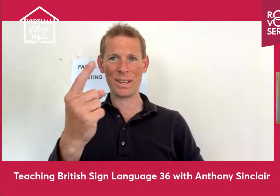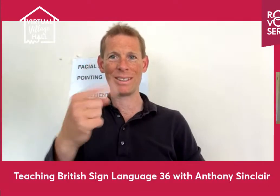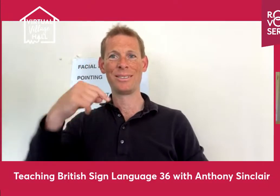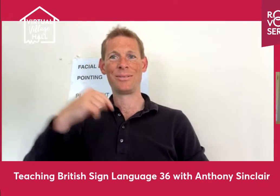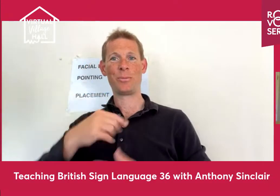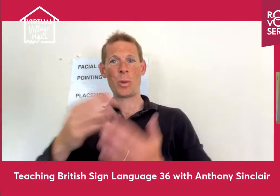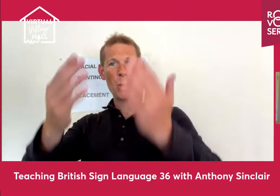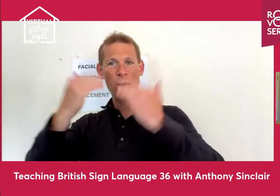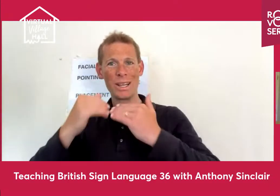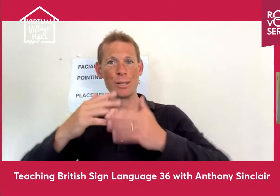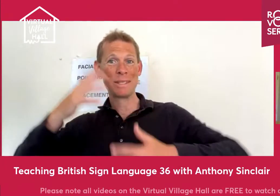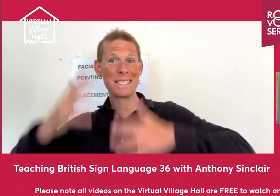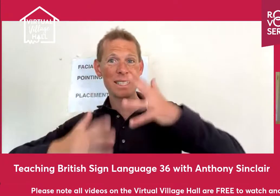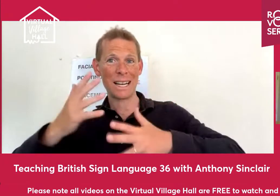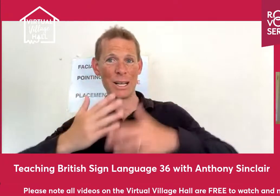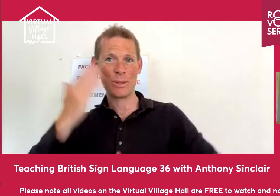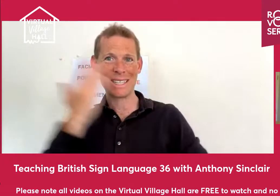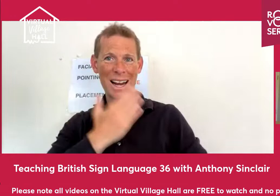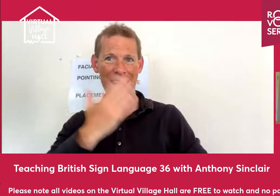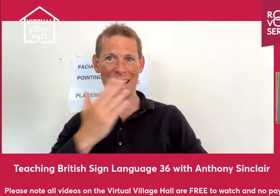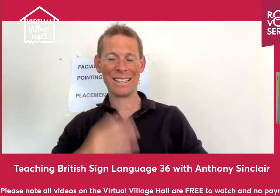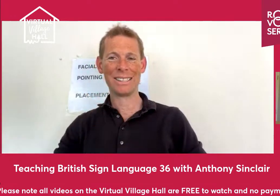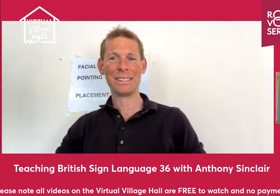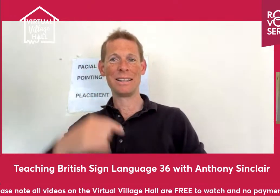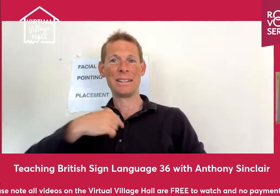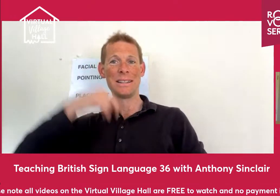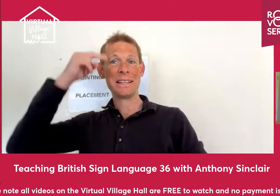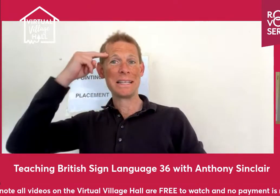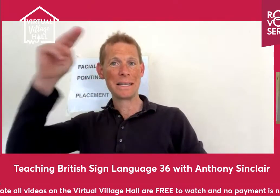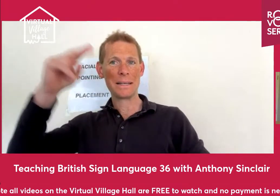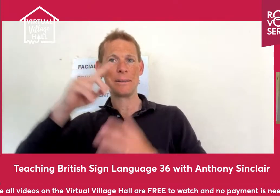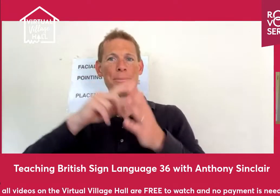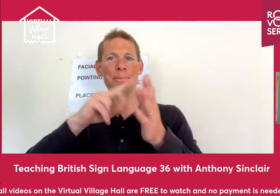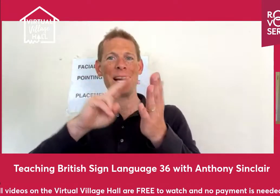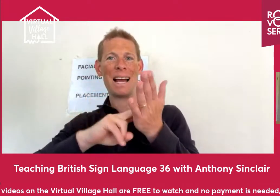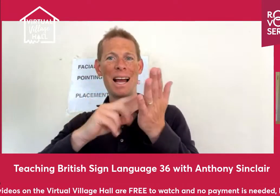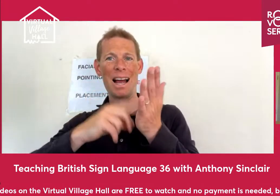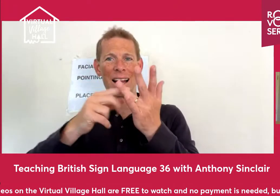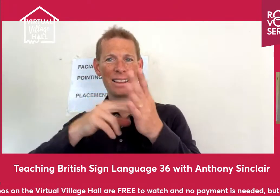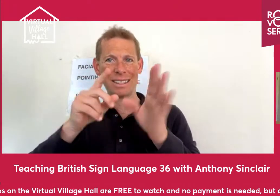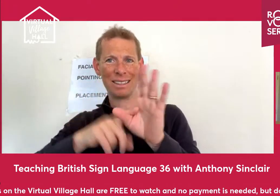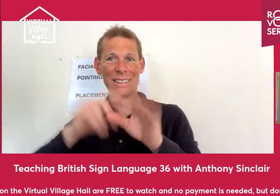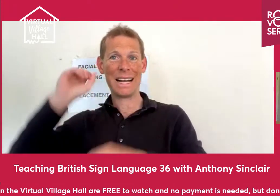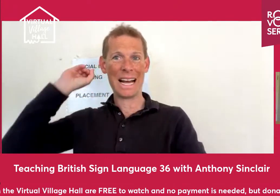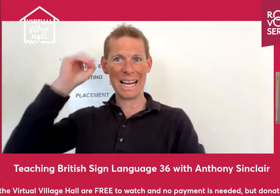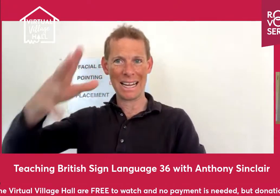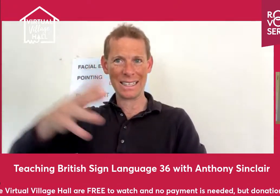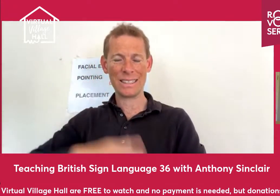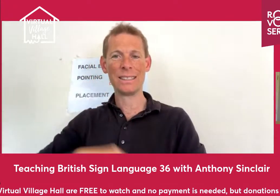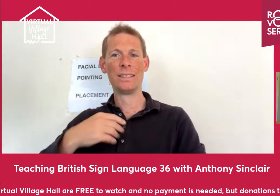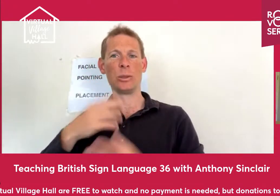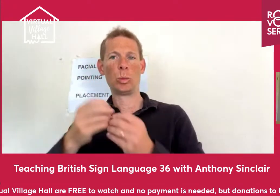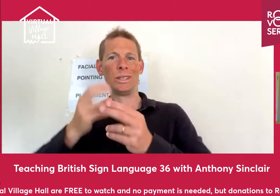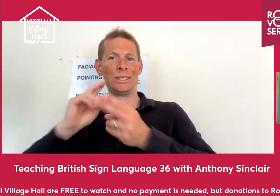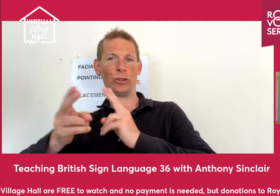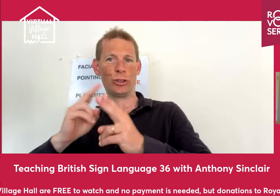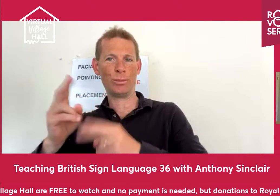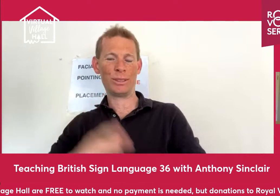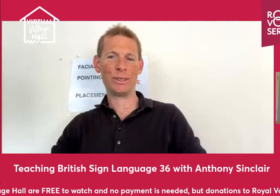Hello, everyone. Good morning. You're very welcome to our sign language class this morning. My name is Anthony. I have